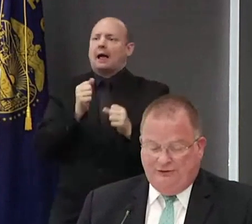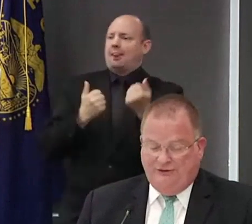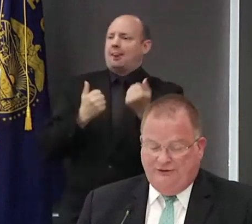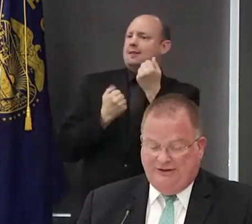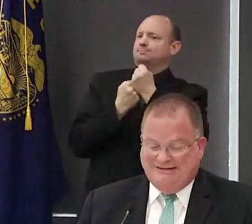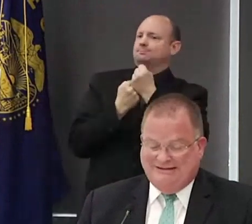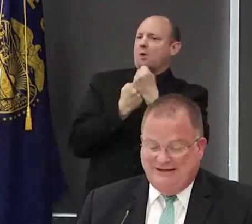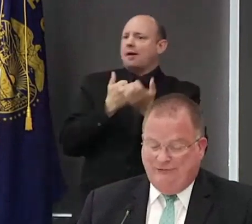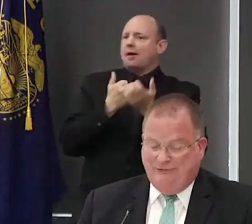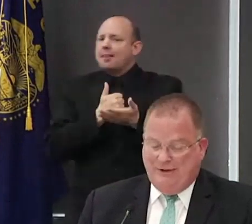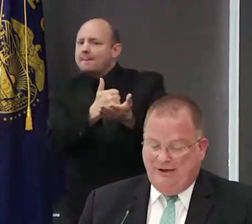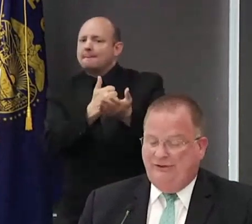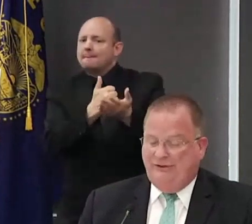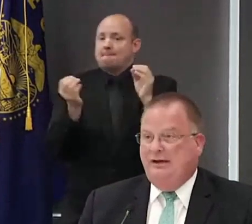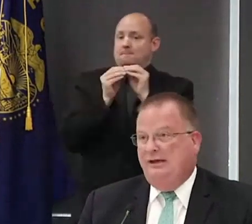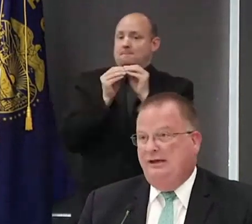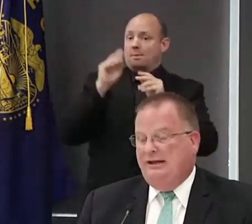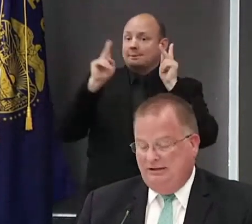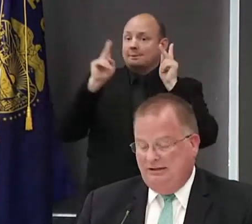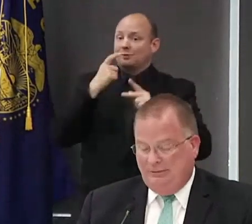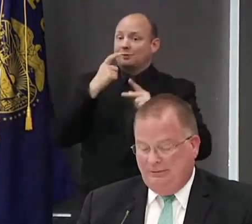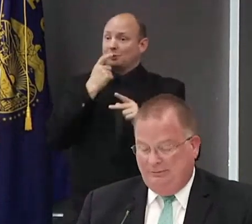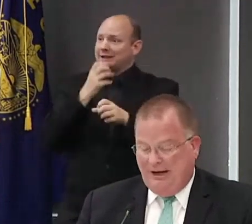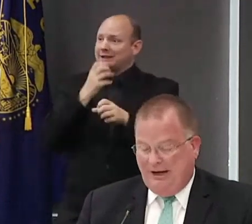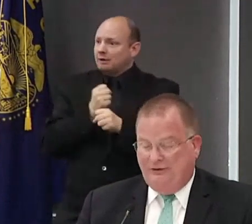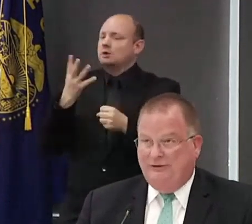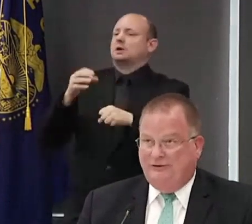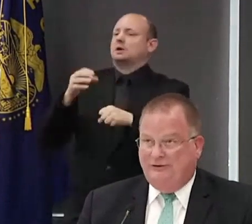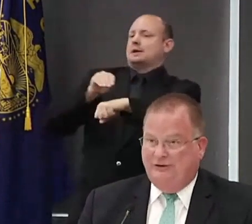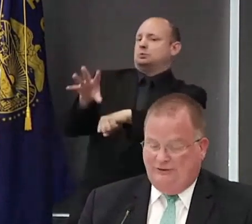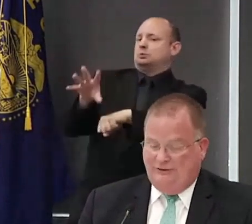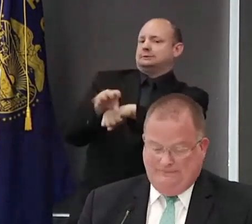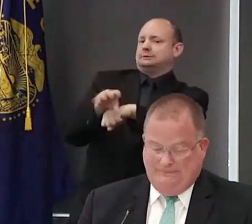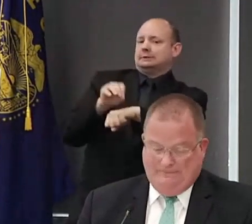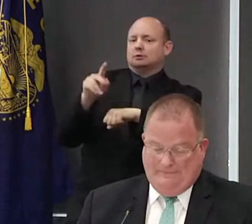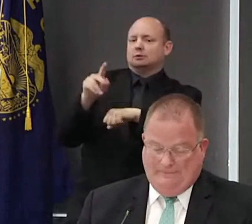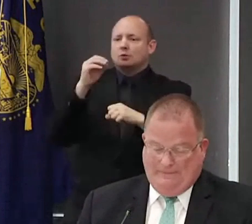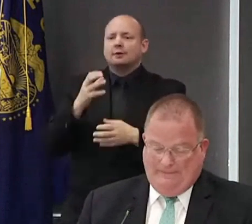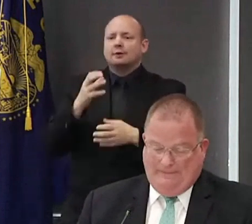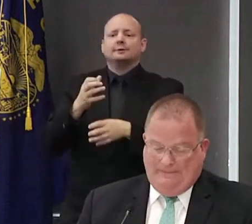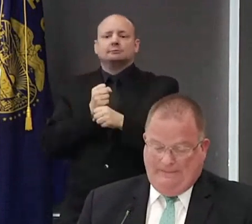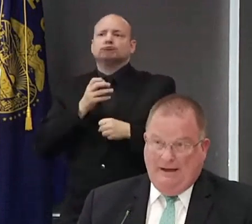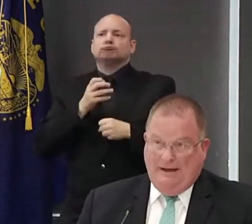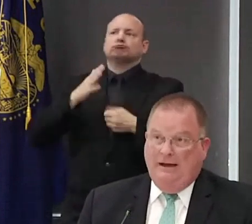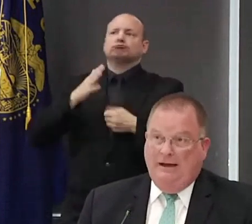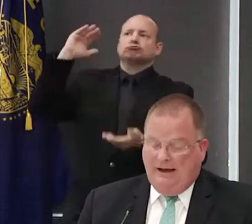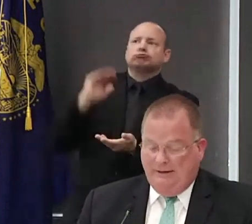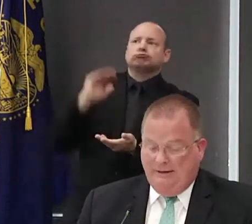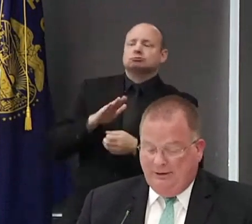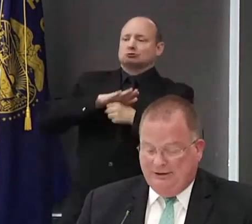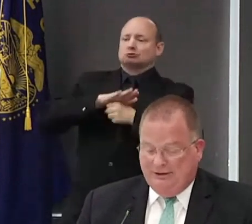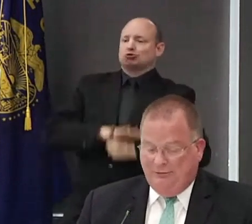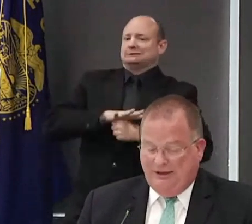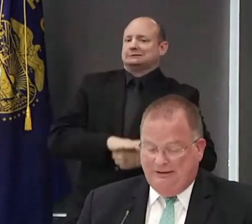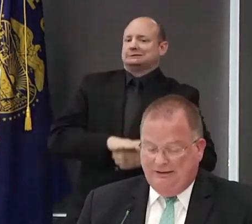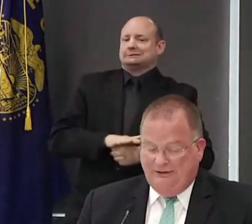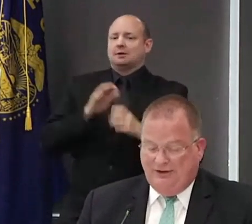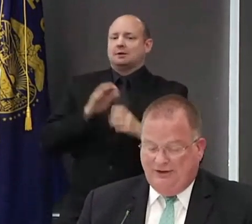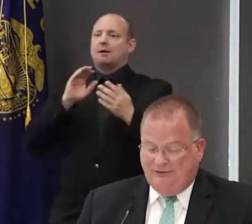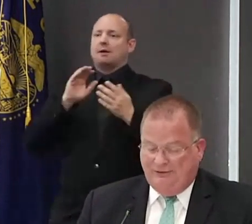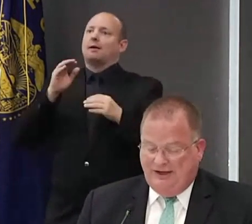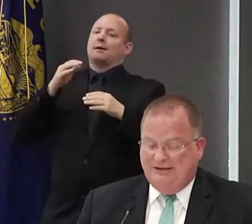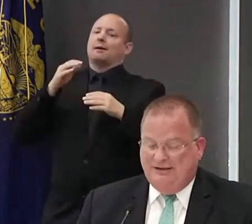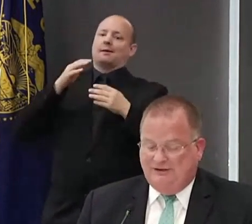and distress that can stem from the health and economic impacts of this disease. I am committed to taking